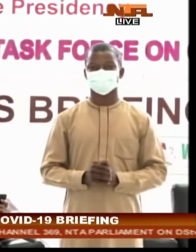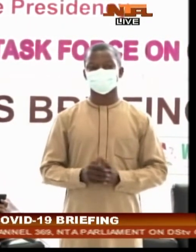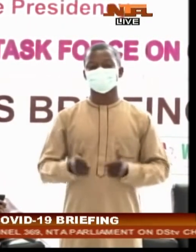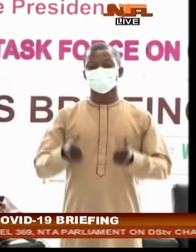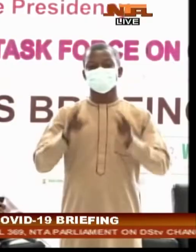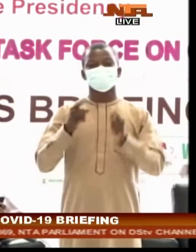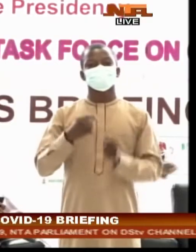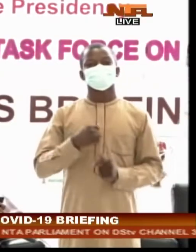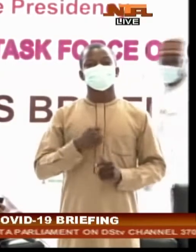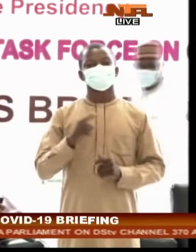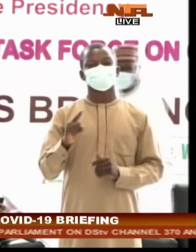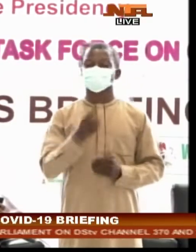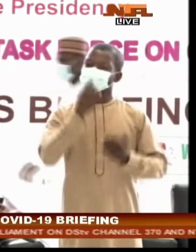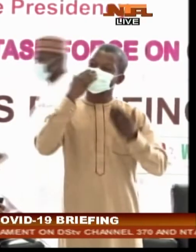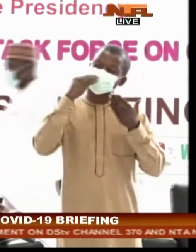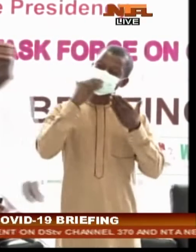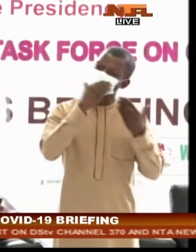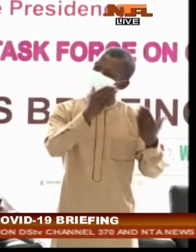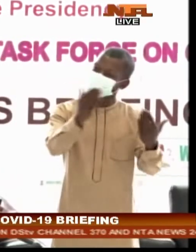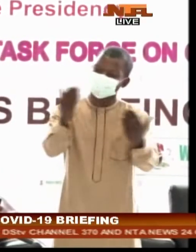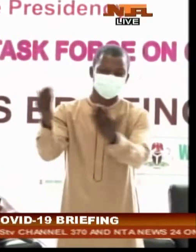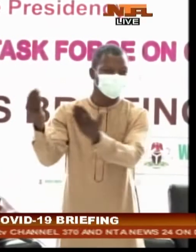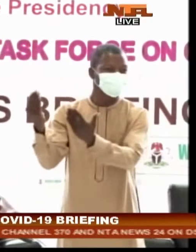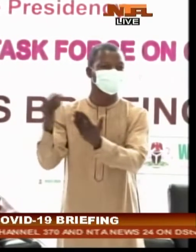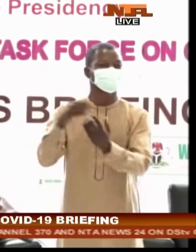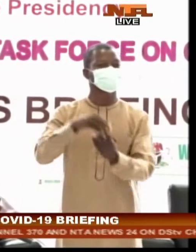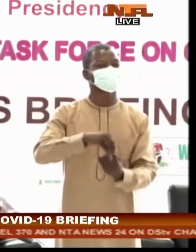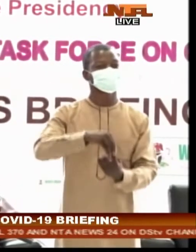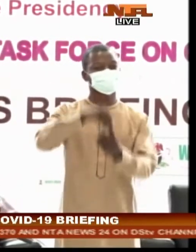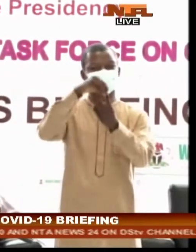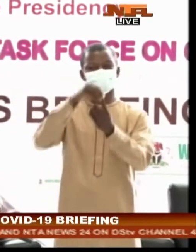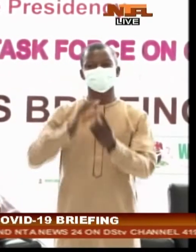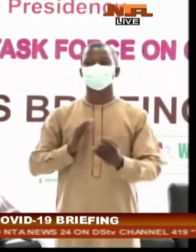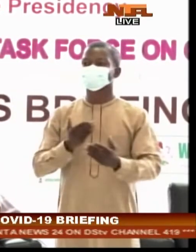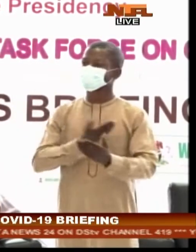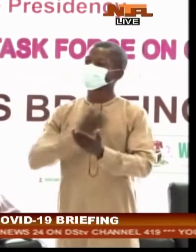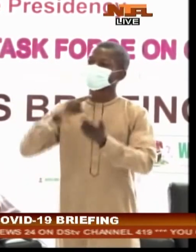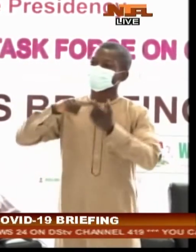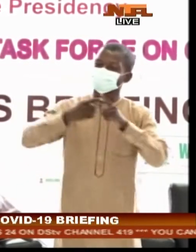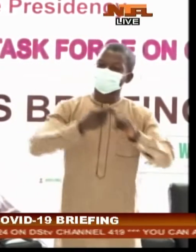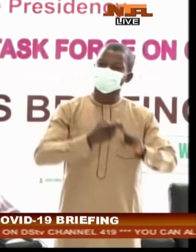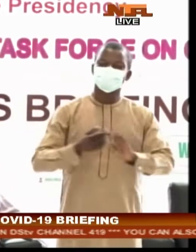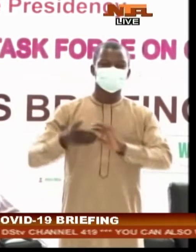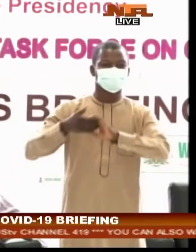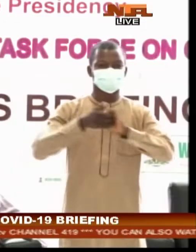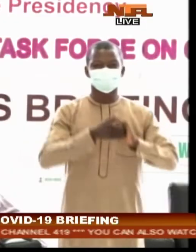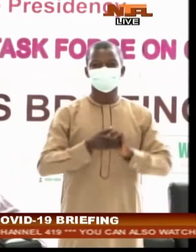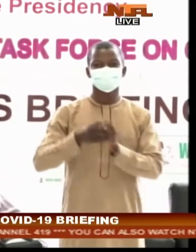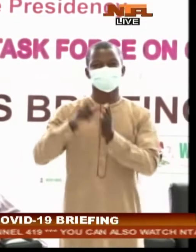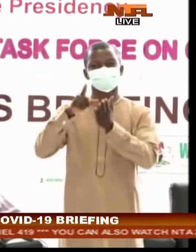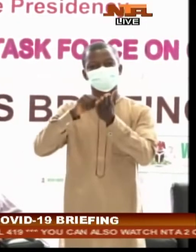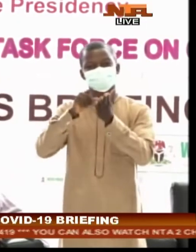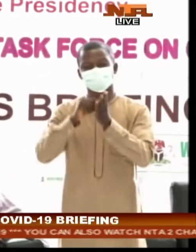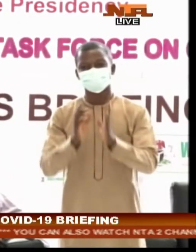let me first thank you all, particularly our colleagues in the media,